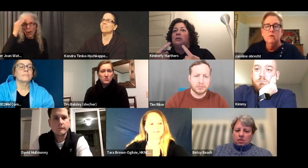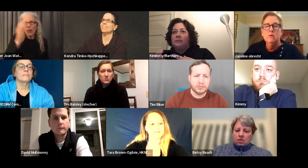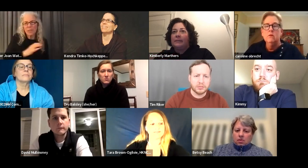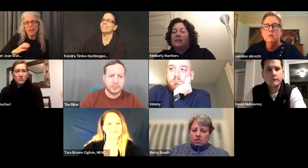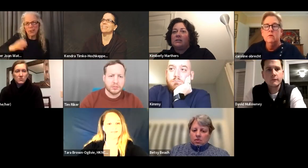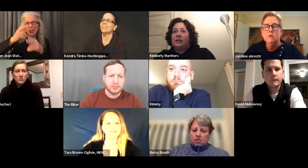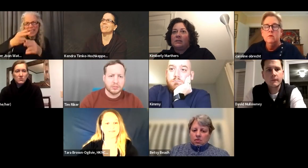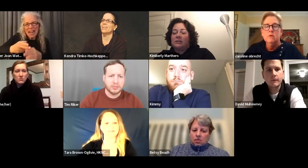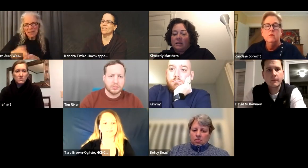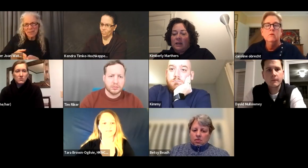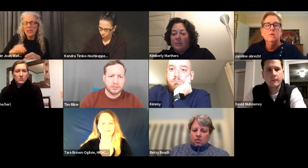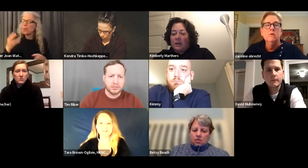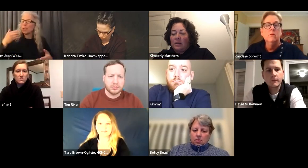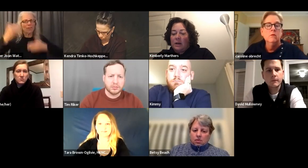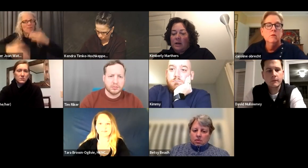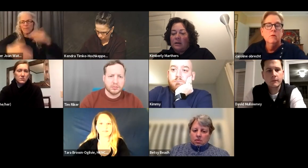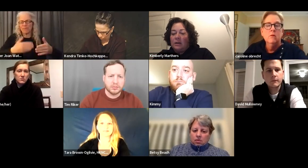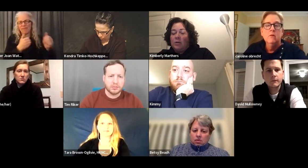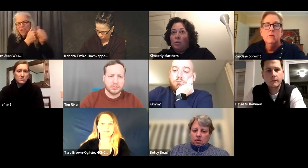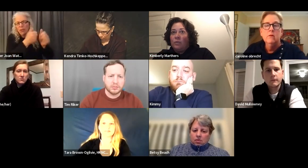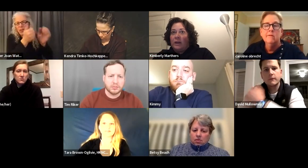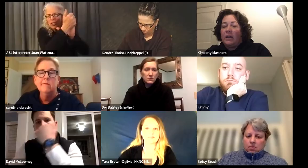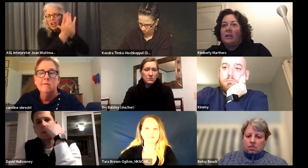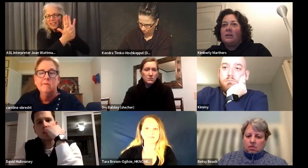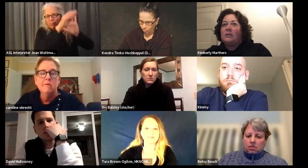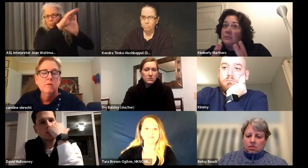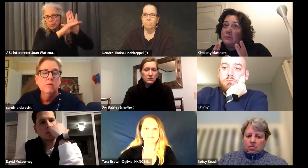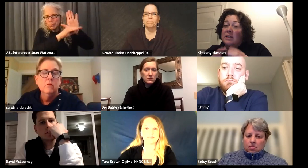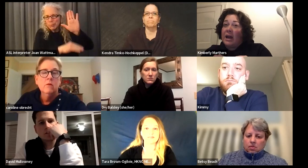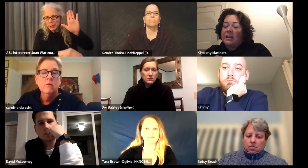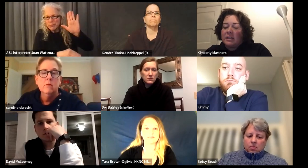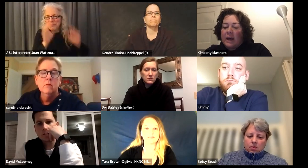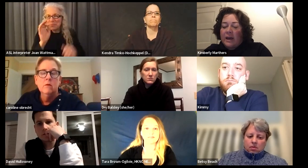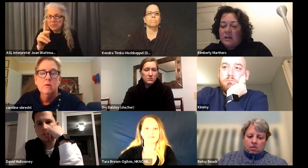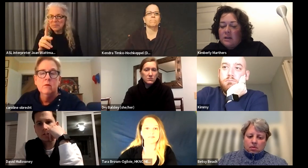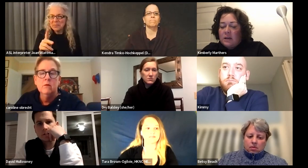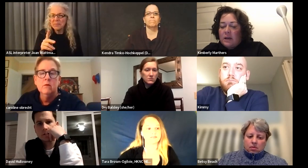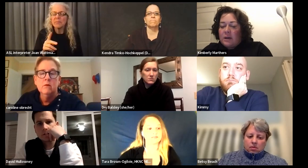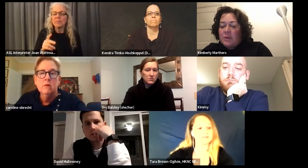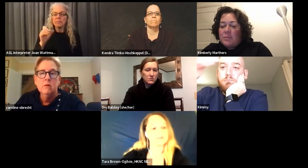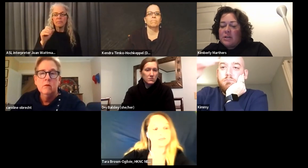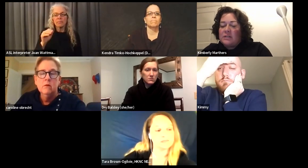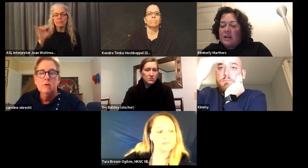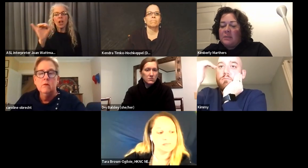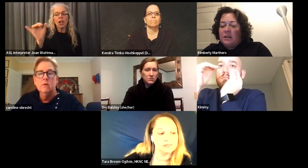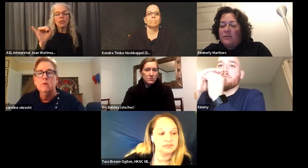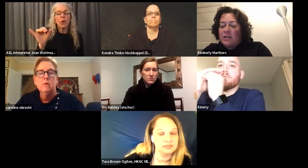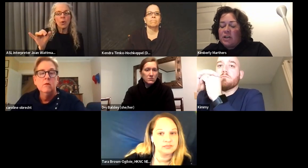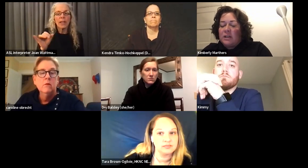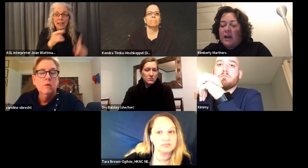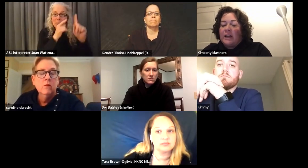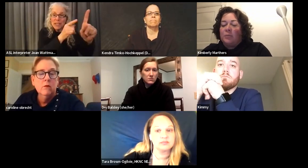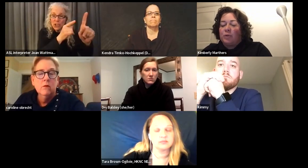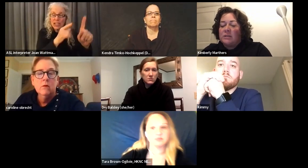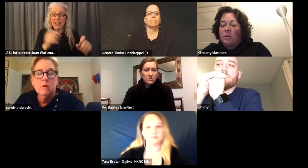all. Let's keep it moving. And to tie into that, the mission statement, the